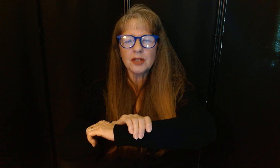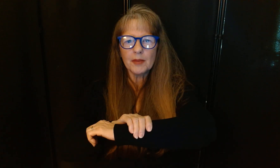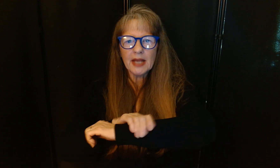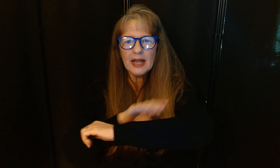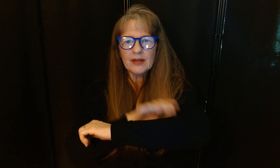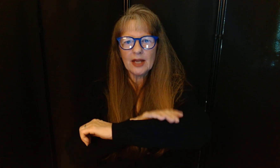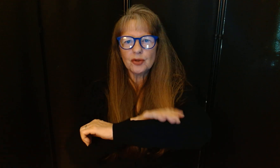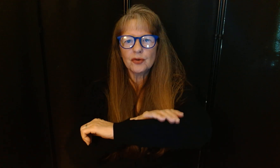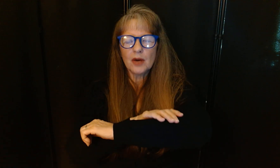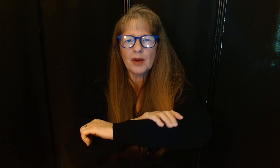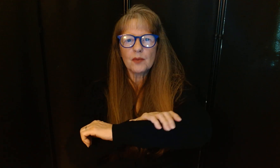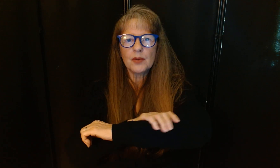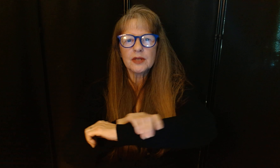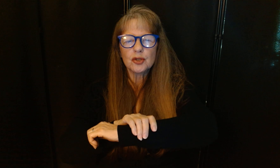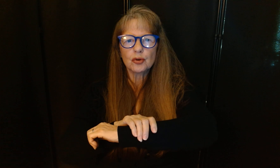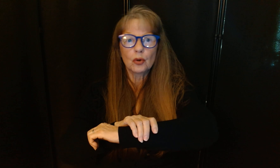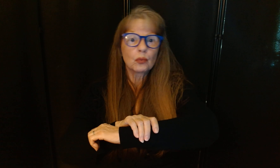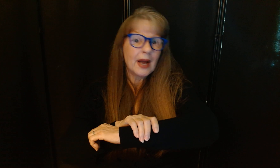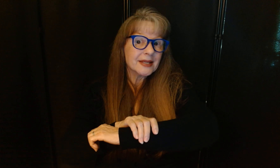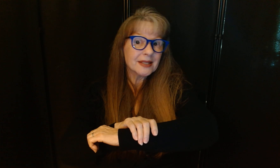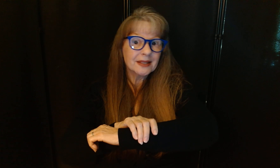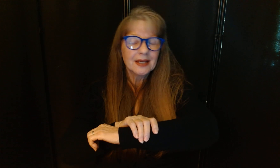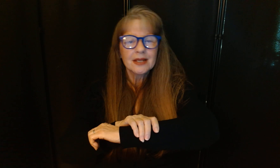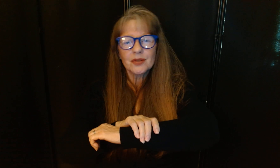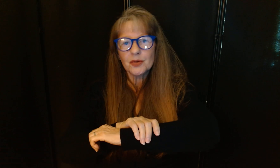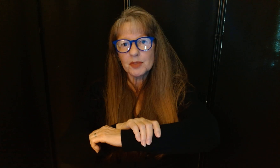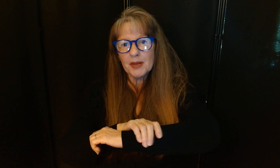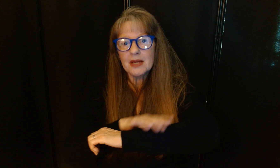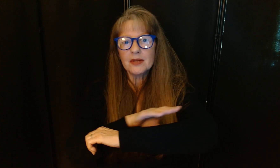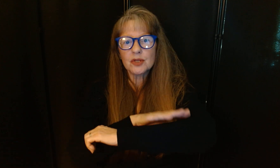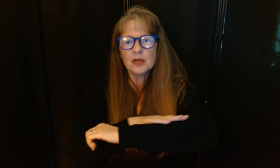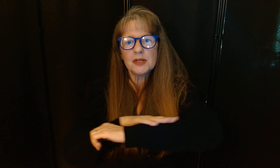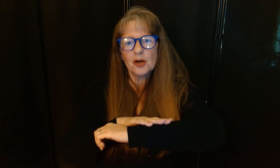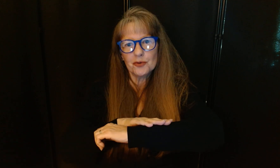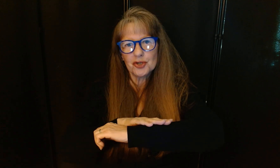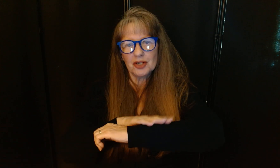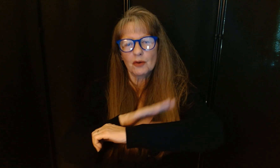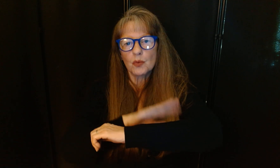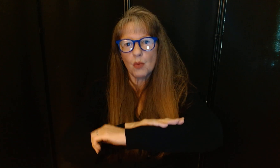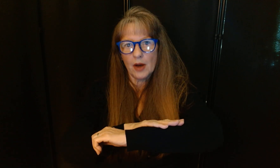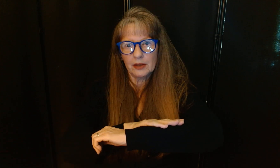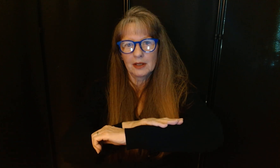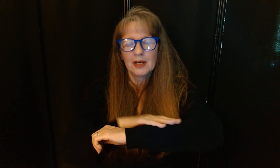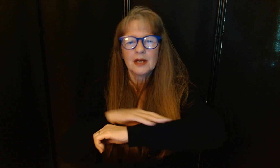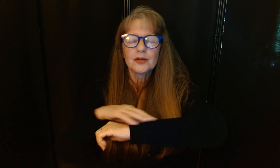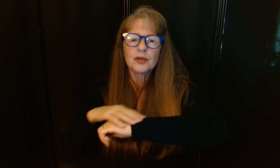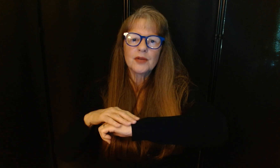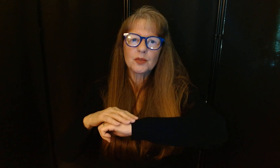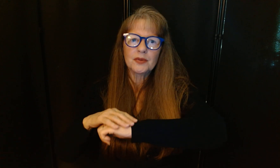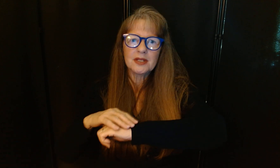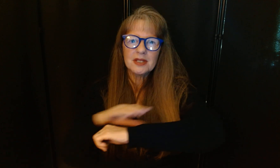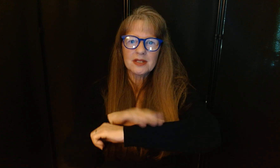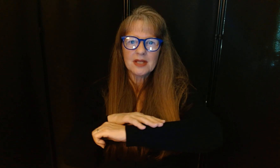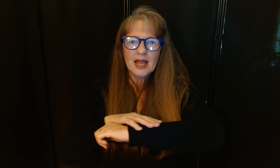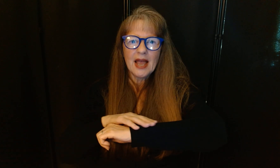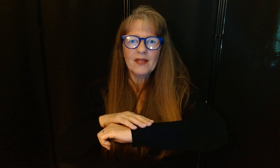non-dominant hand, the hand you do not write with, is your horizon, so to speak, and this is going to be the ocean or the water. So that's what this is. And